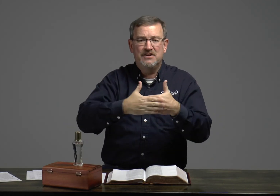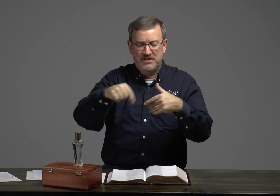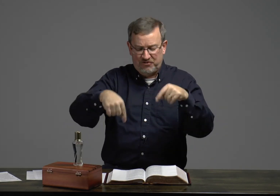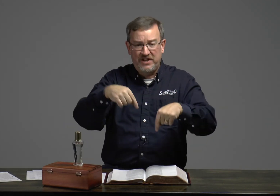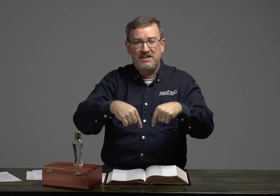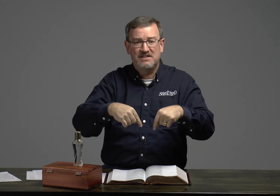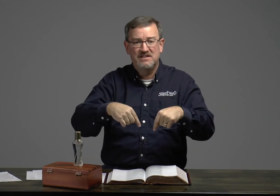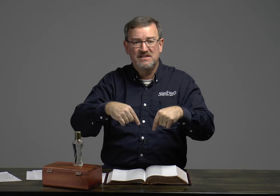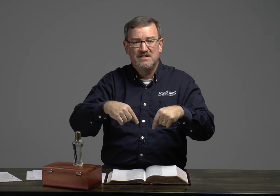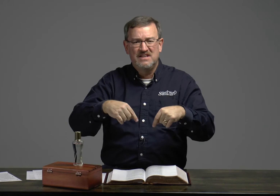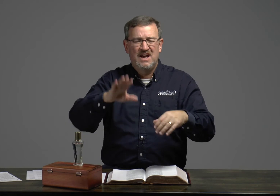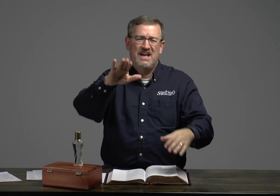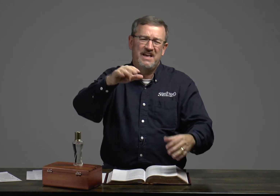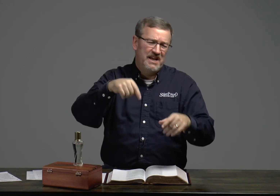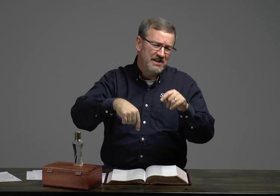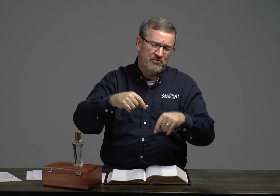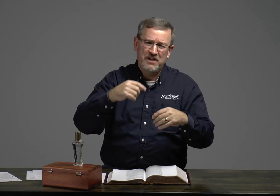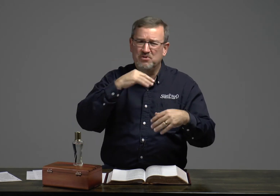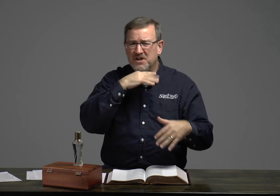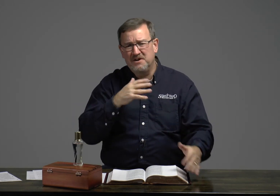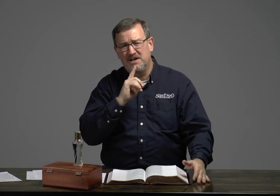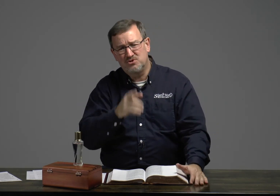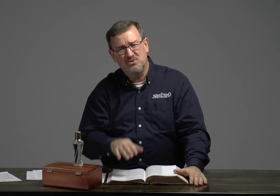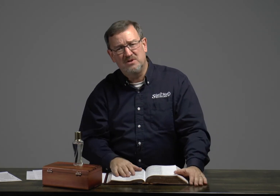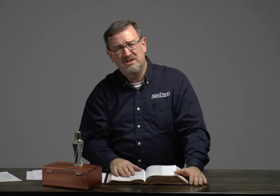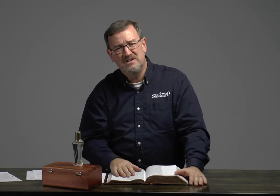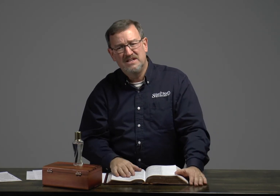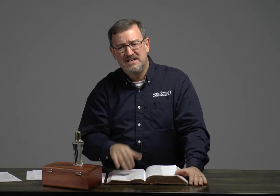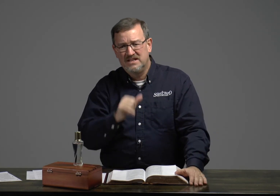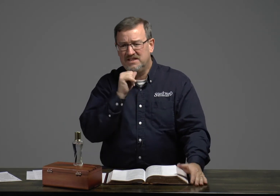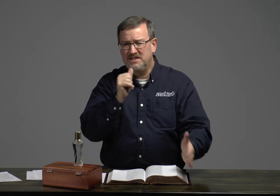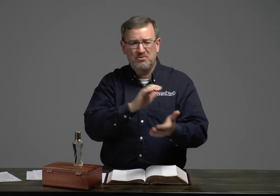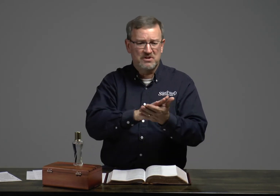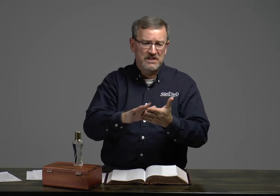his feet. And his feet were dirty, I'm sure. They weren't clean.